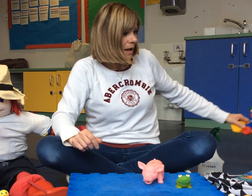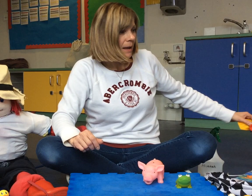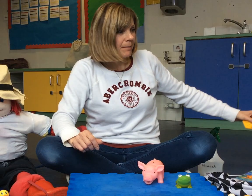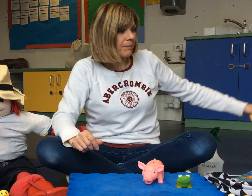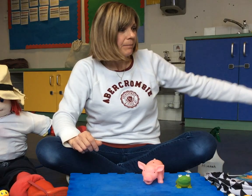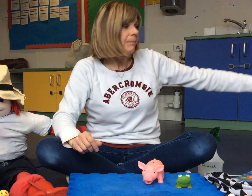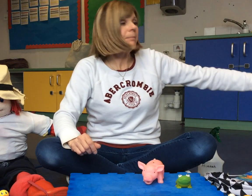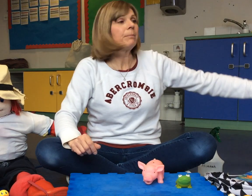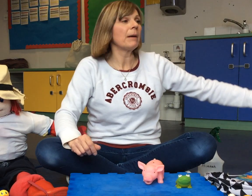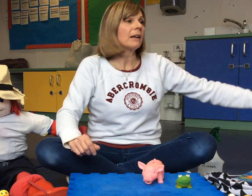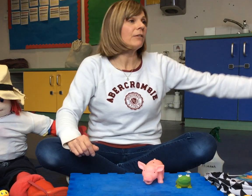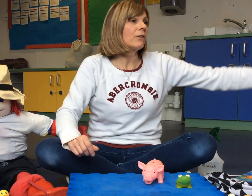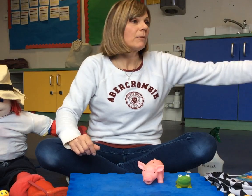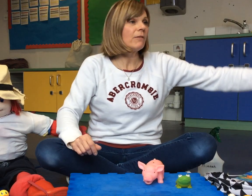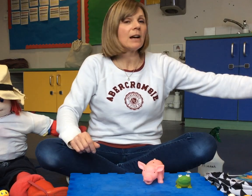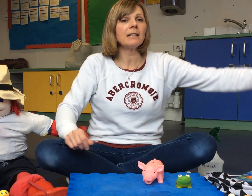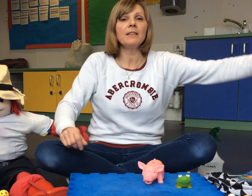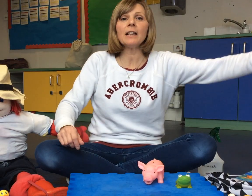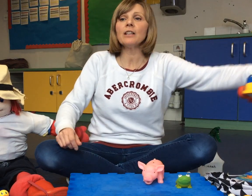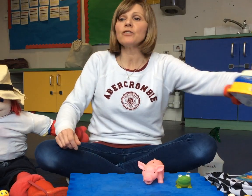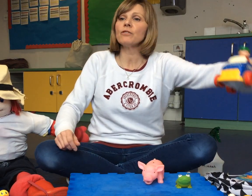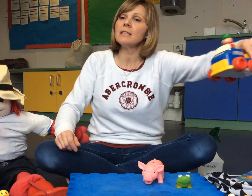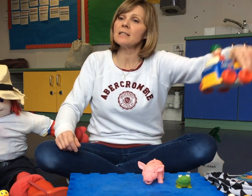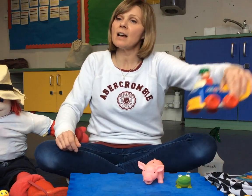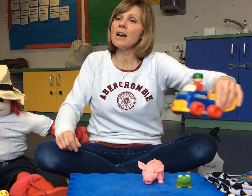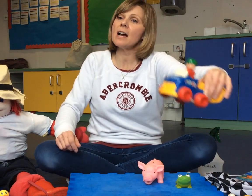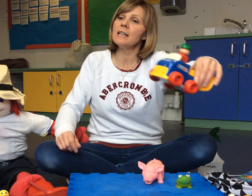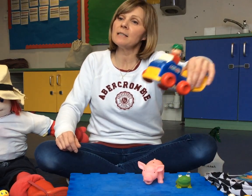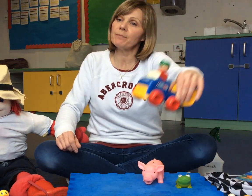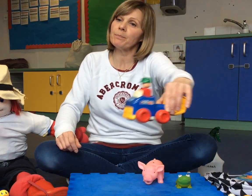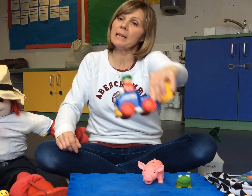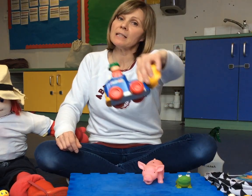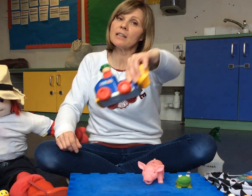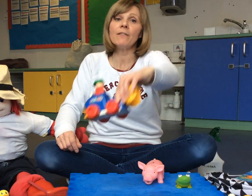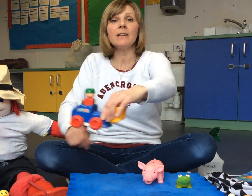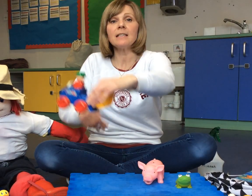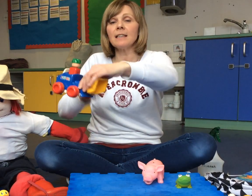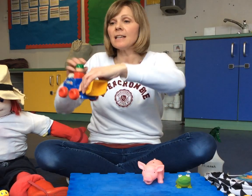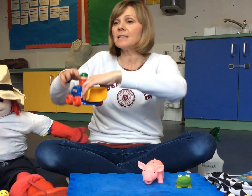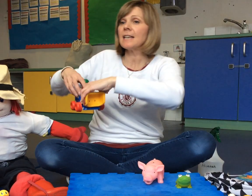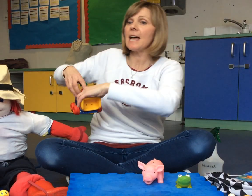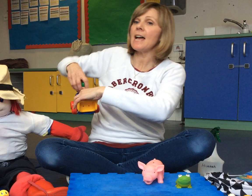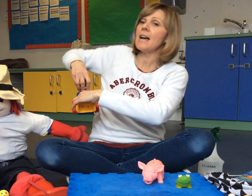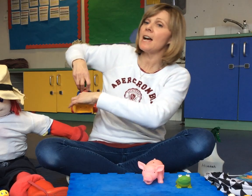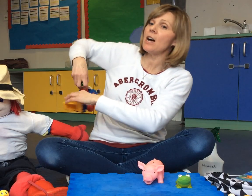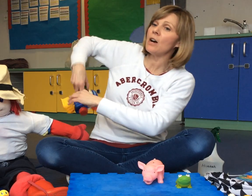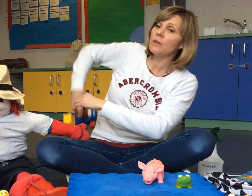I'm back from a ride in the countryside, been to visit the town.